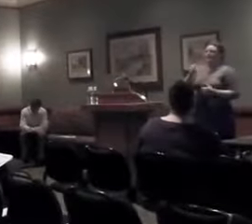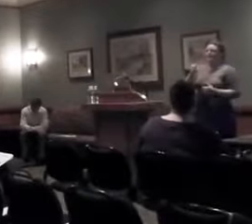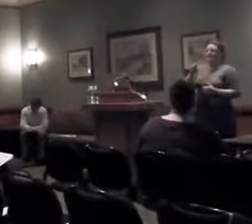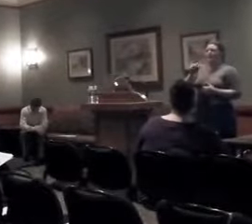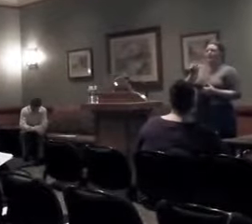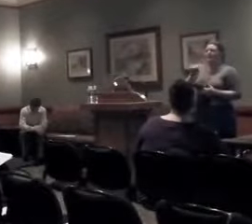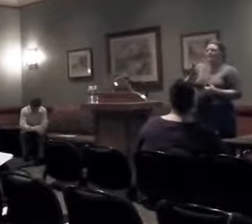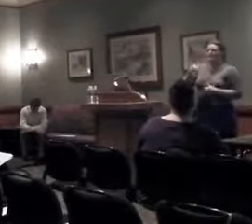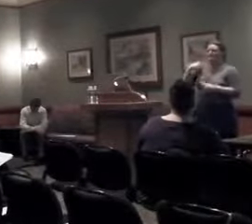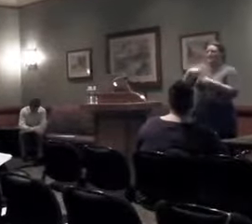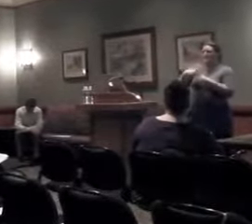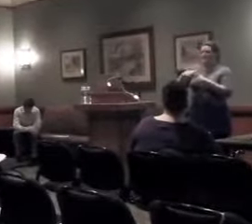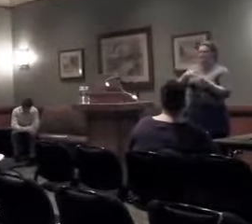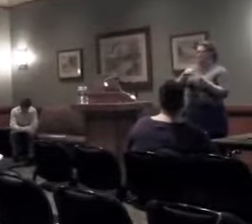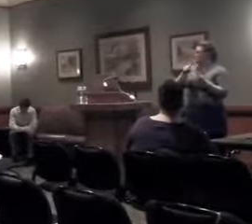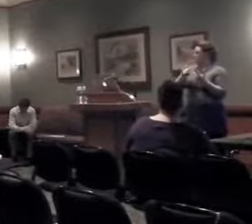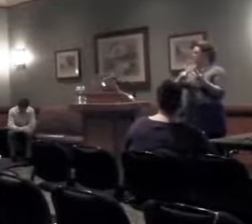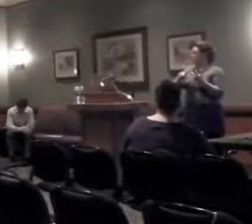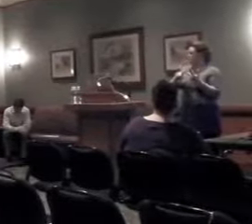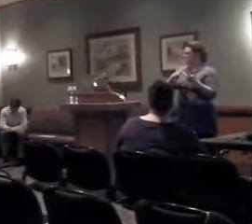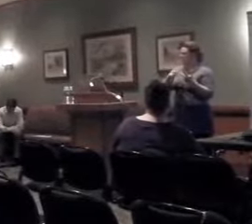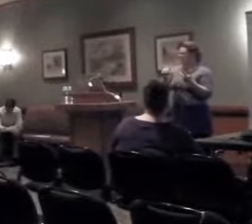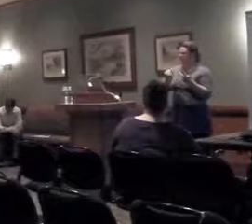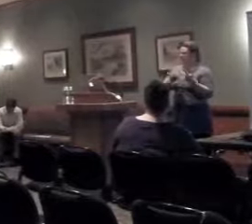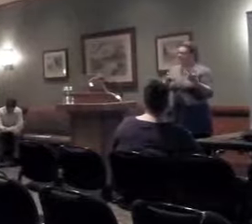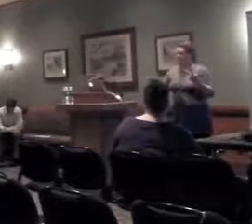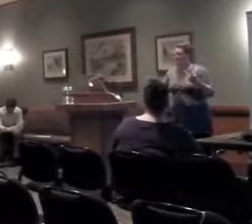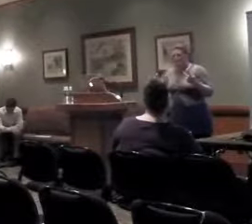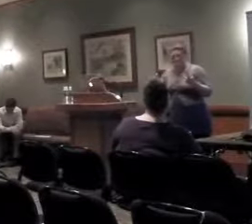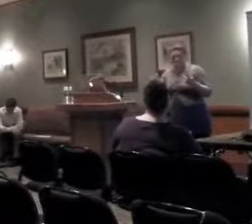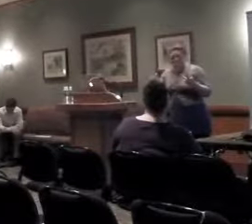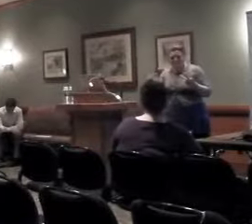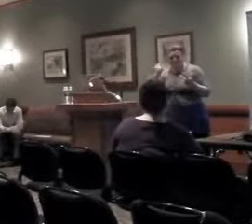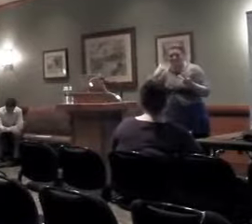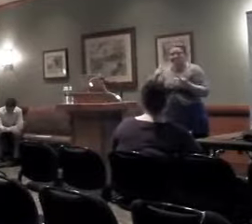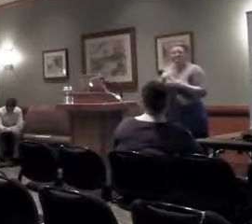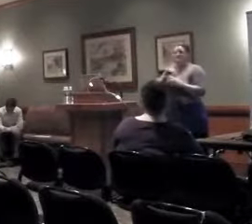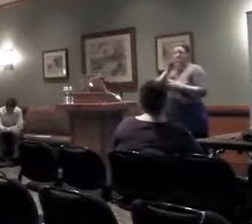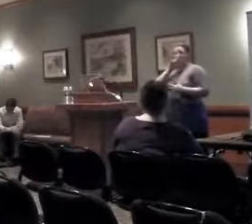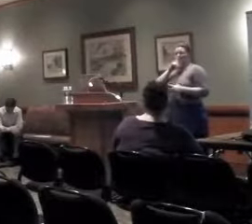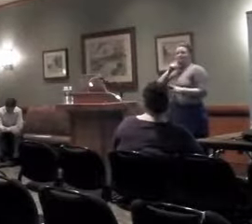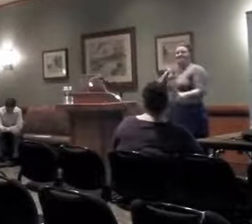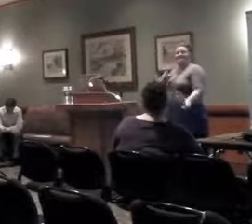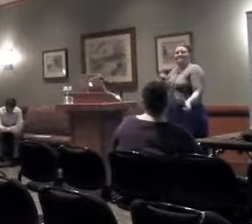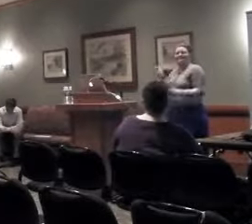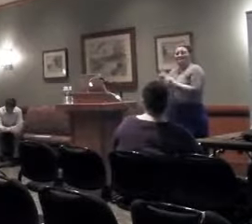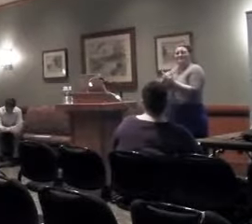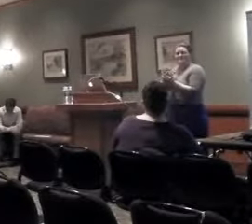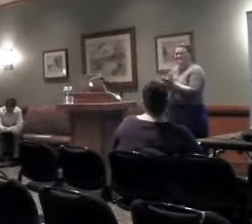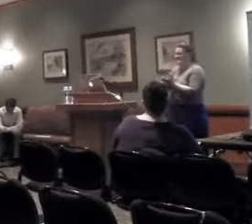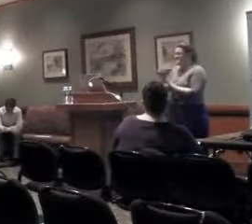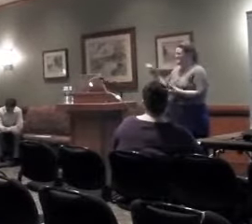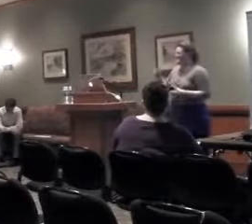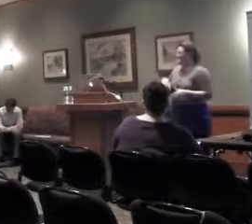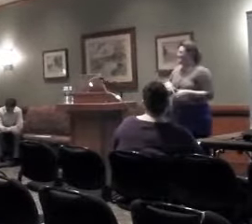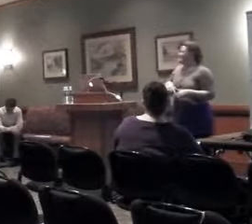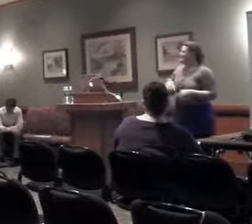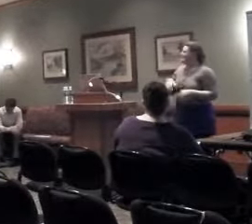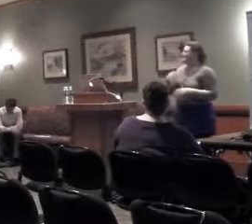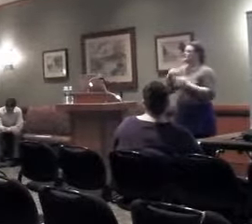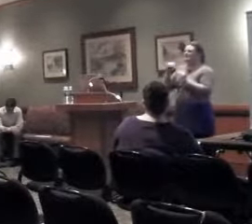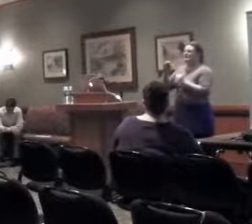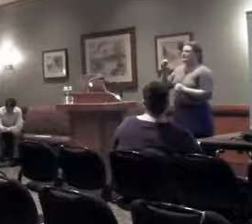and Enactment as a Communicative Strategy, a composition between English co-speech gesture and ASL.